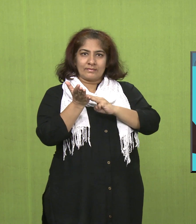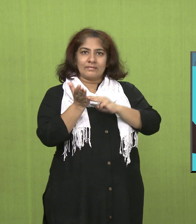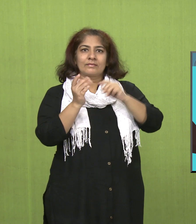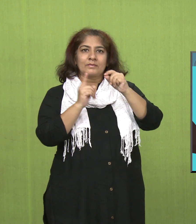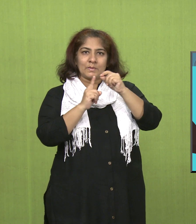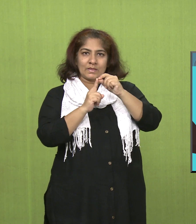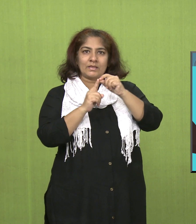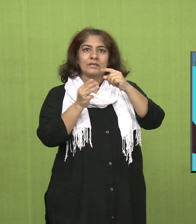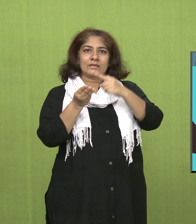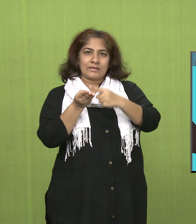compensation.